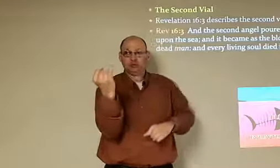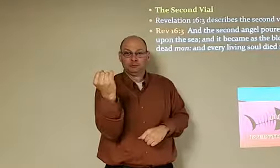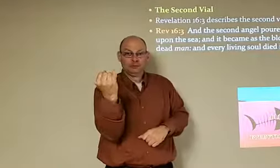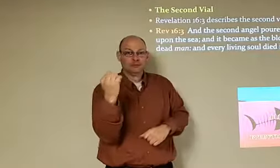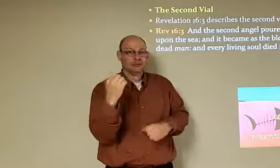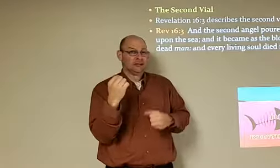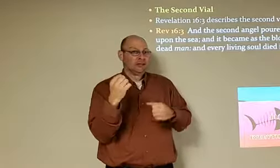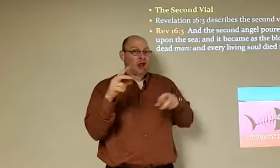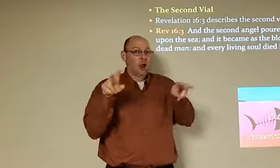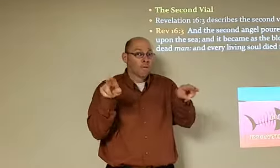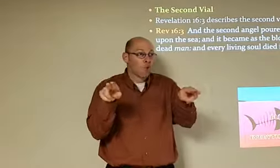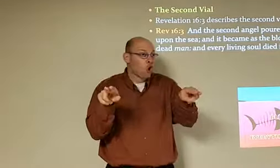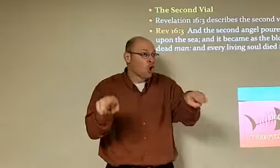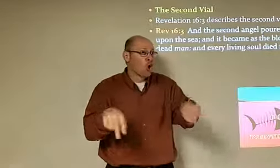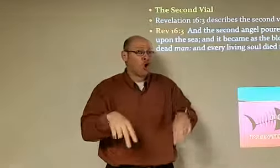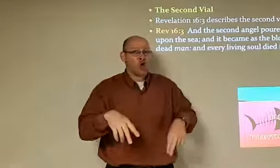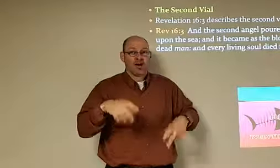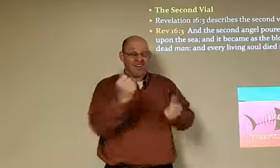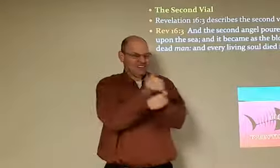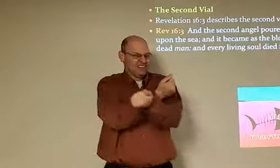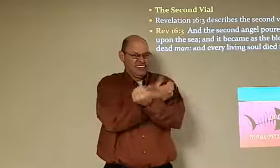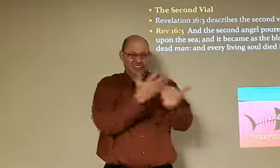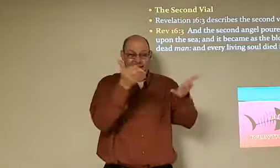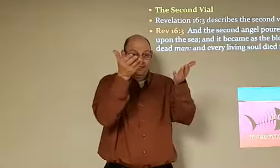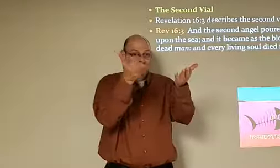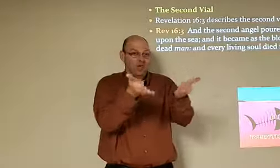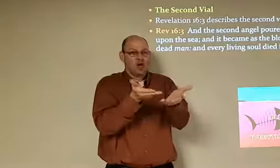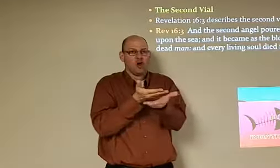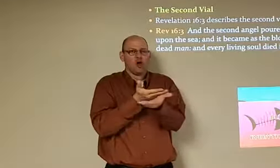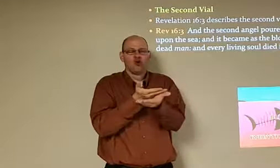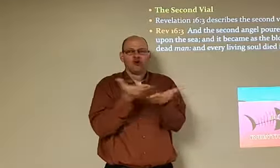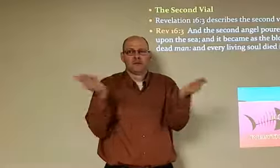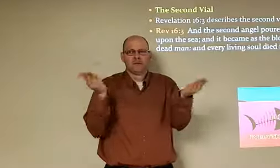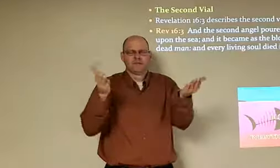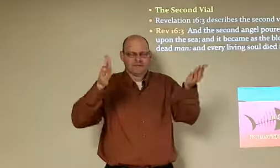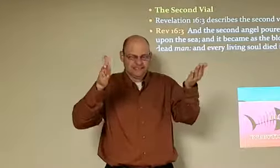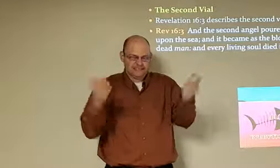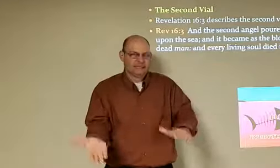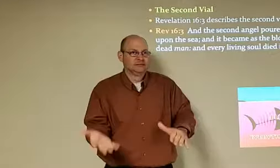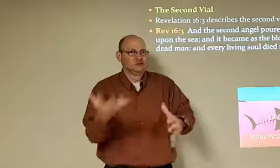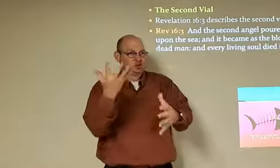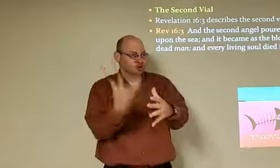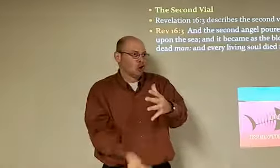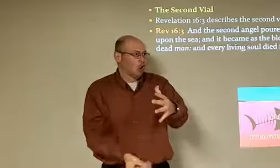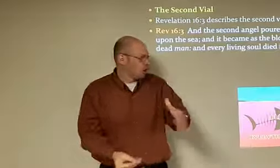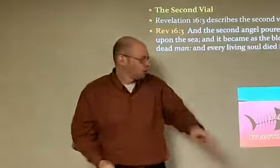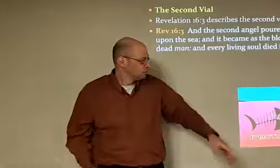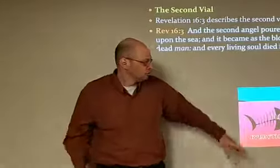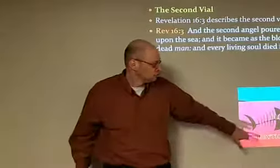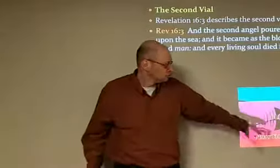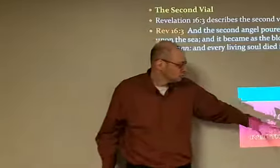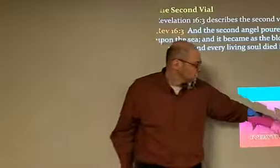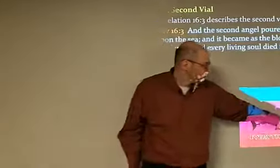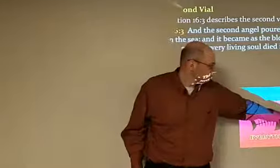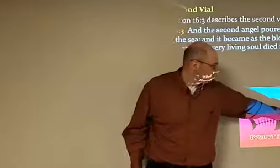different like shrimp and lobster and crabs and the jellyfish, everything that's